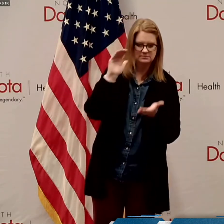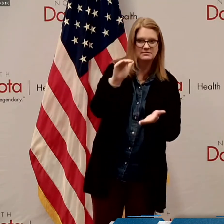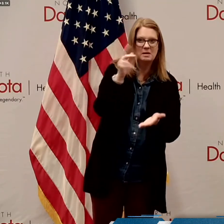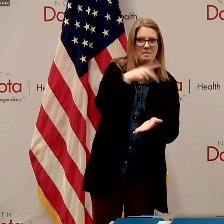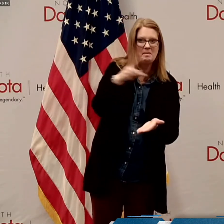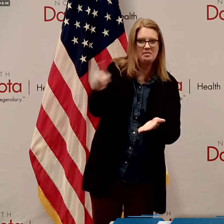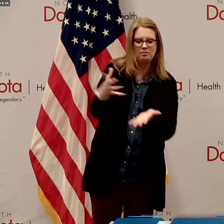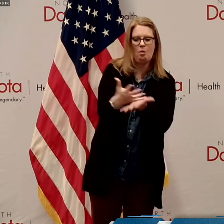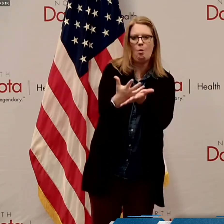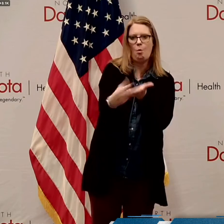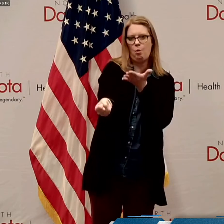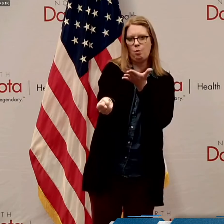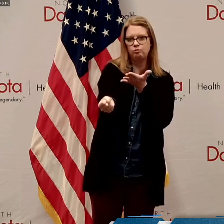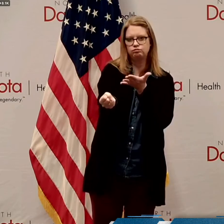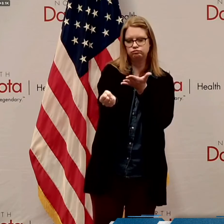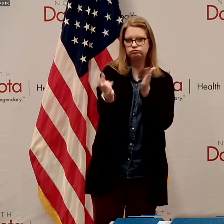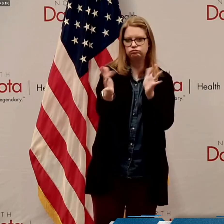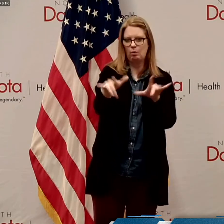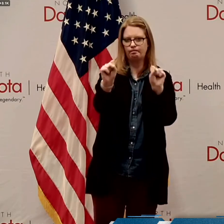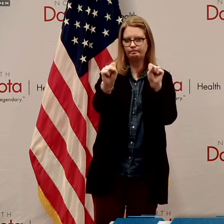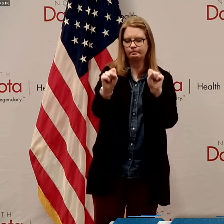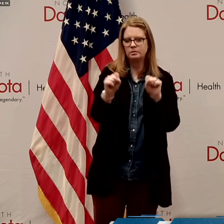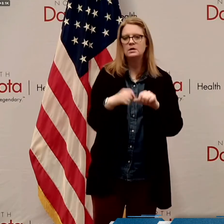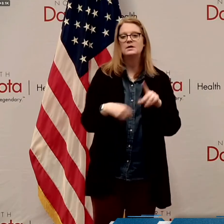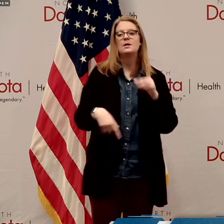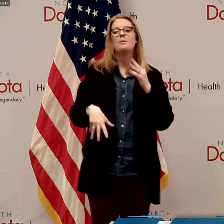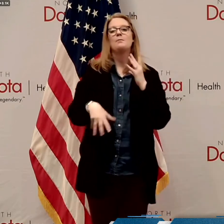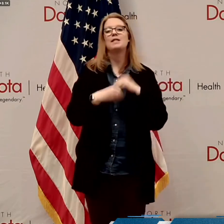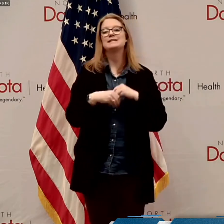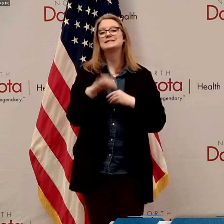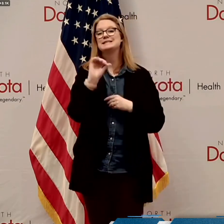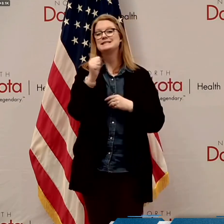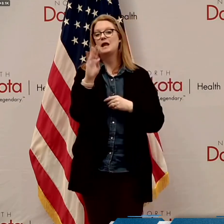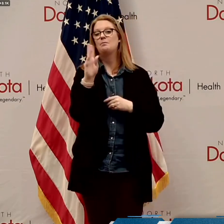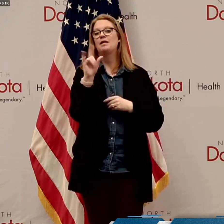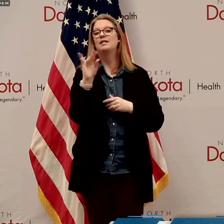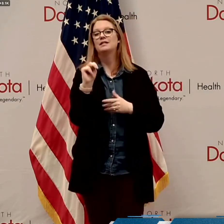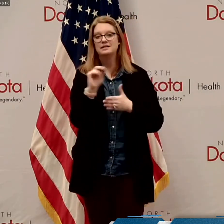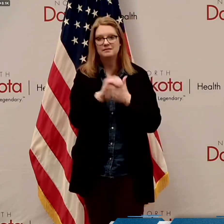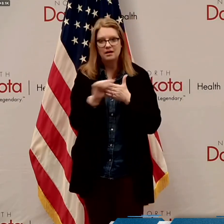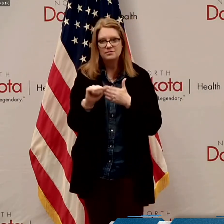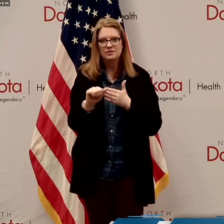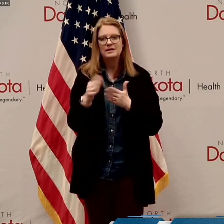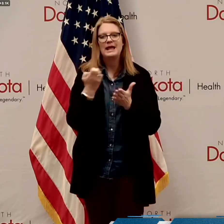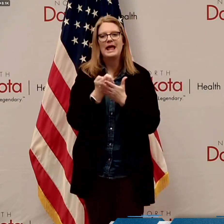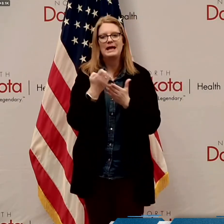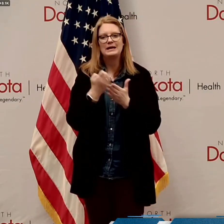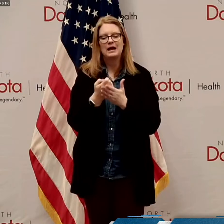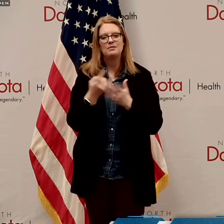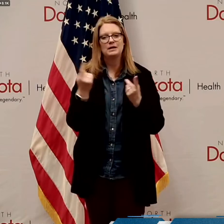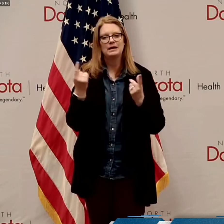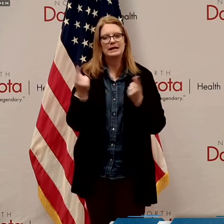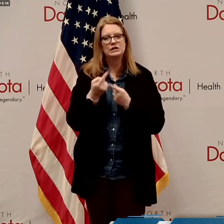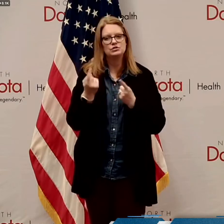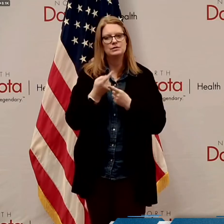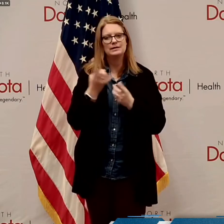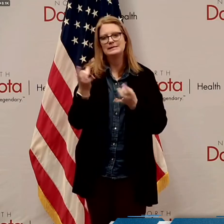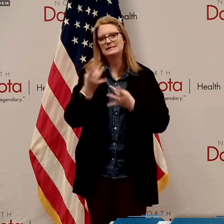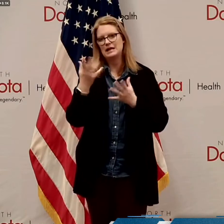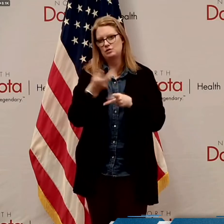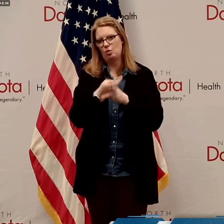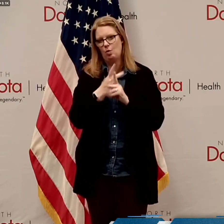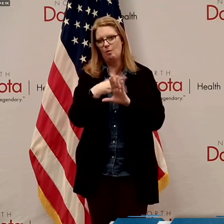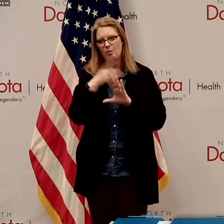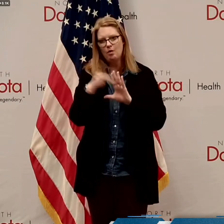Paycheck Protection Program, or PPP, plus the $10 billion for the Economic Injury Disaster Loan Program. Both of